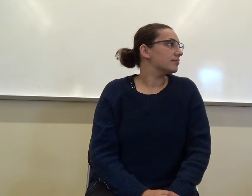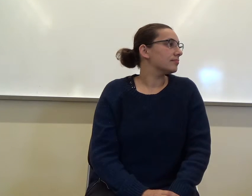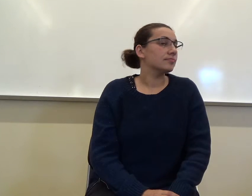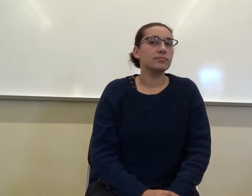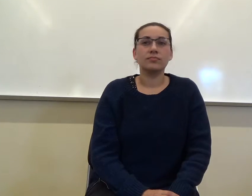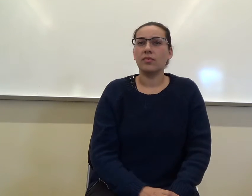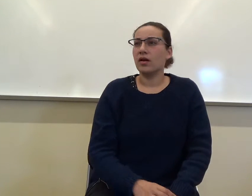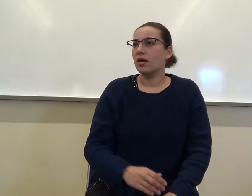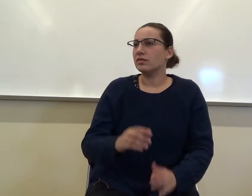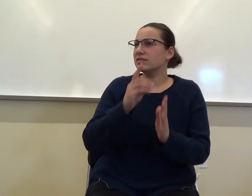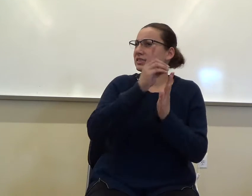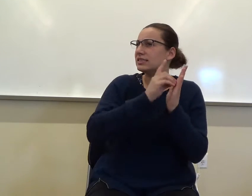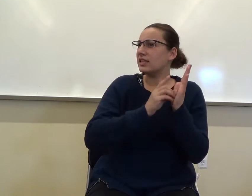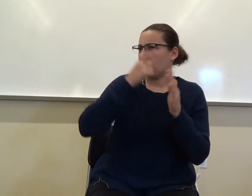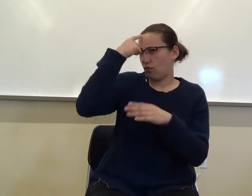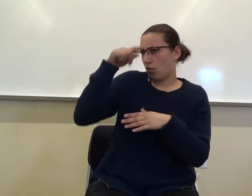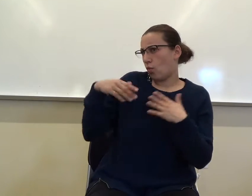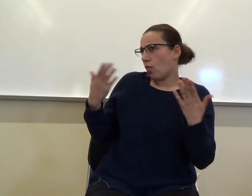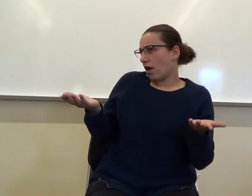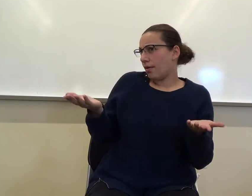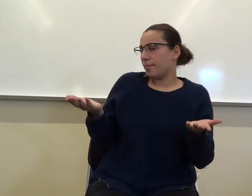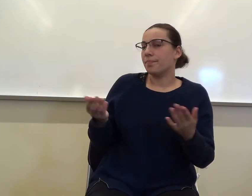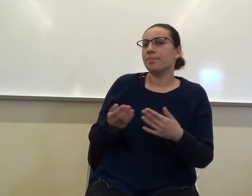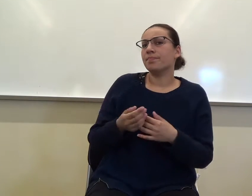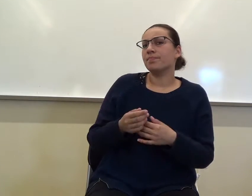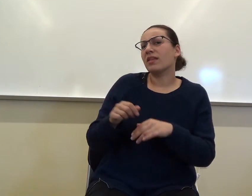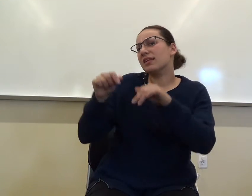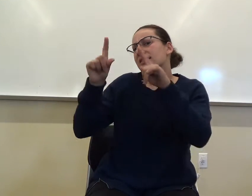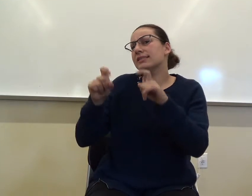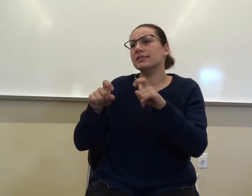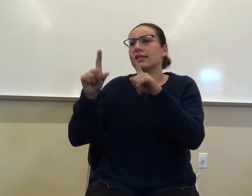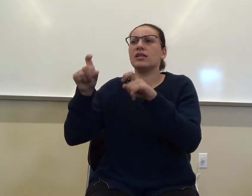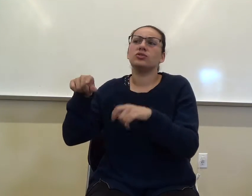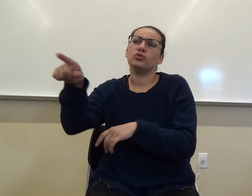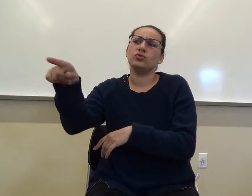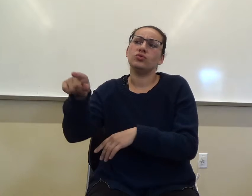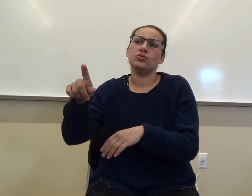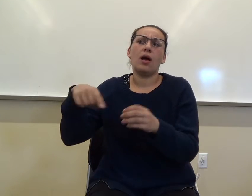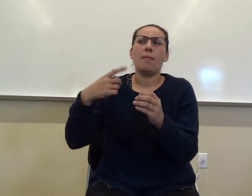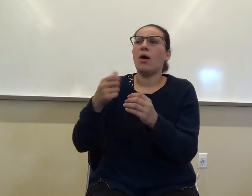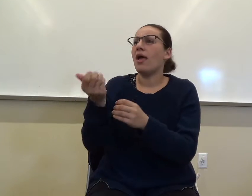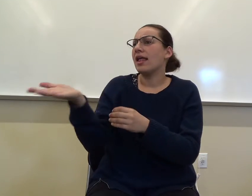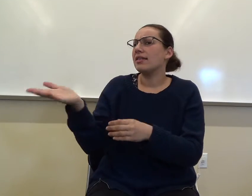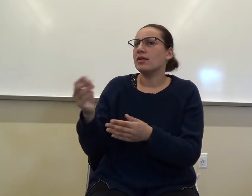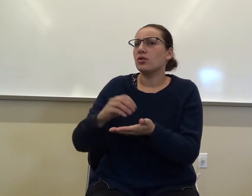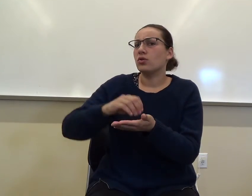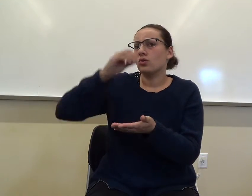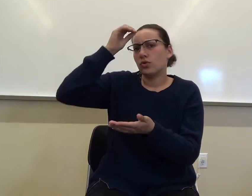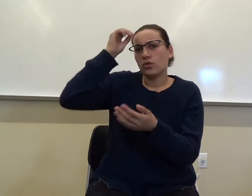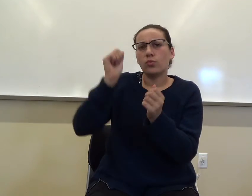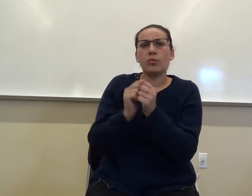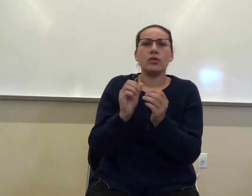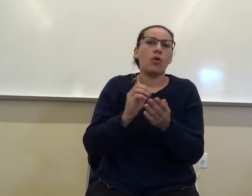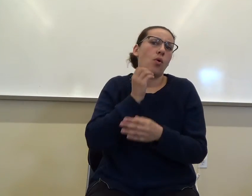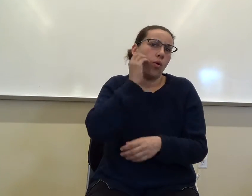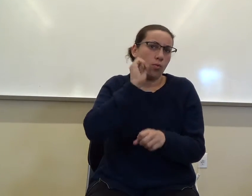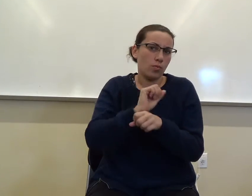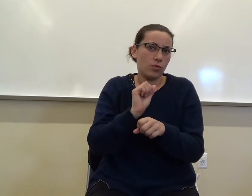designed to test you on the stuff that we're learning through the homework, okay? So they're not separate.